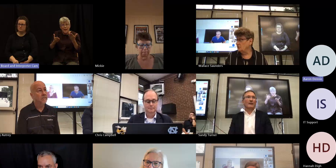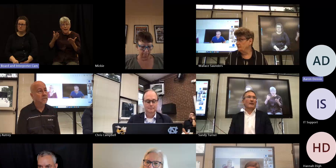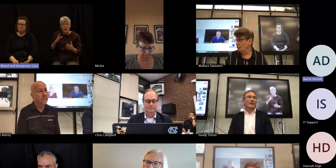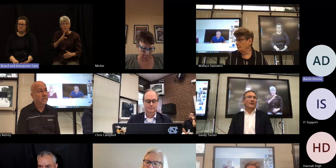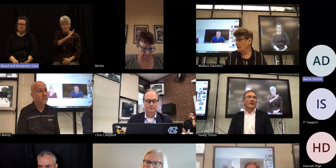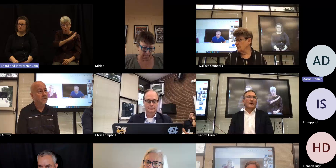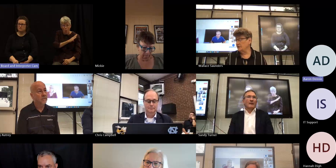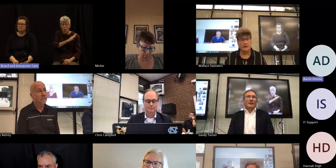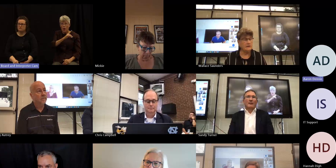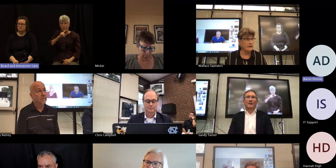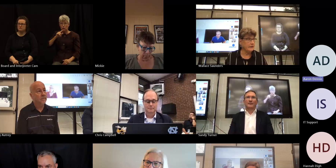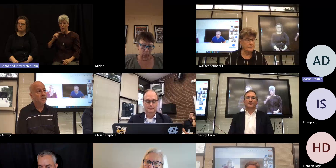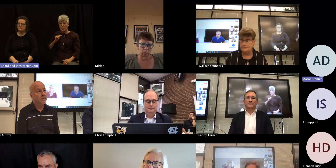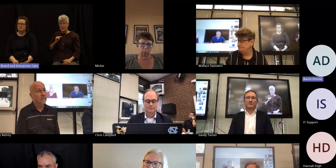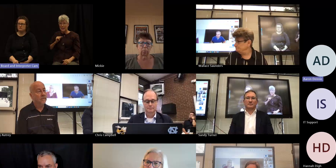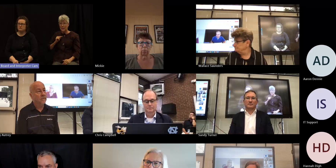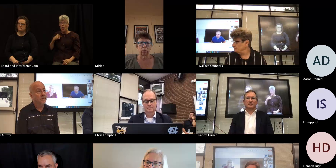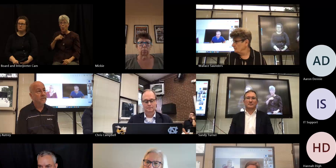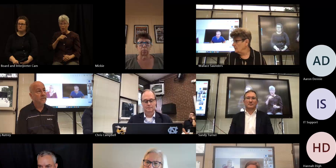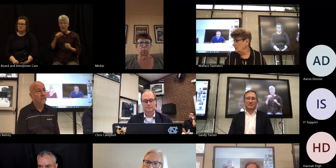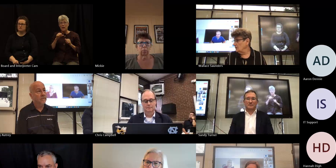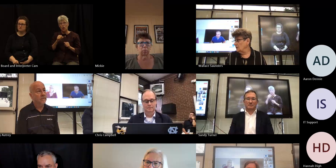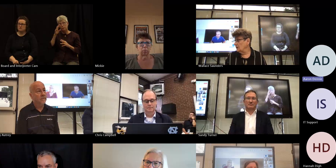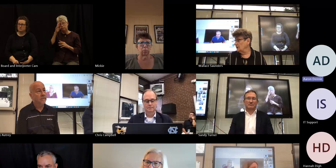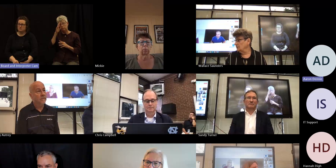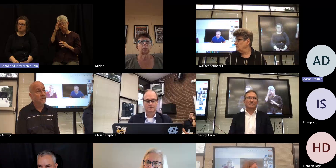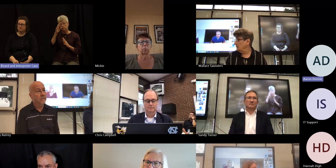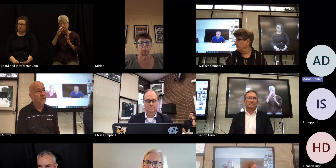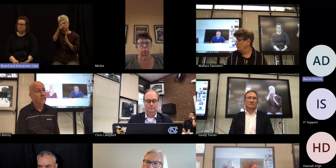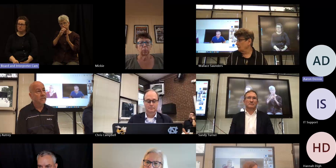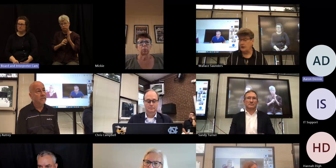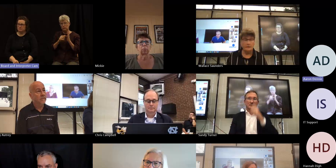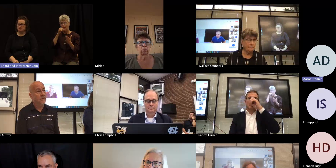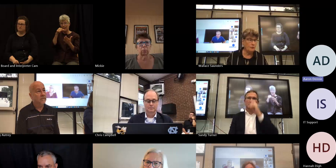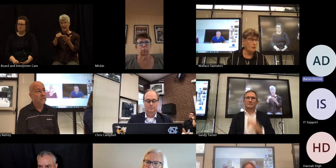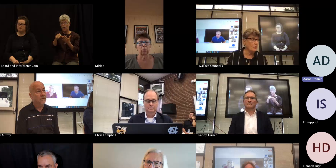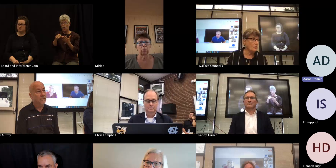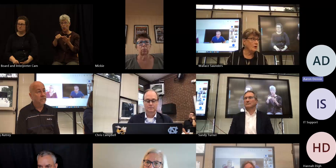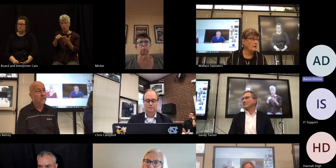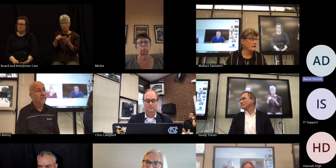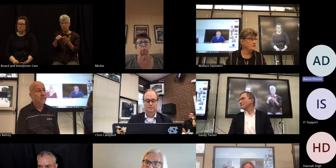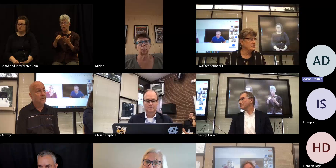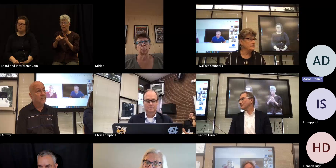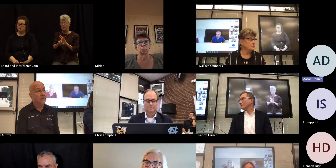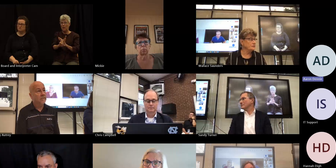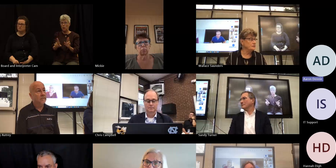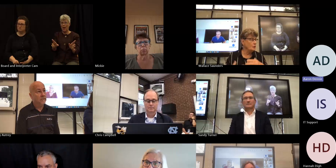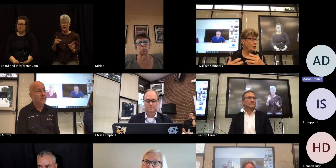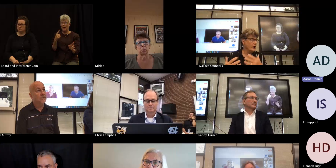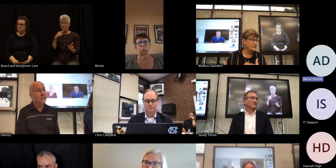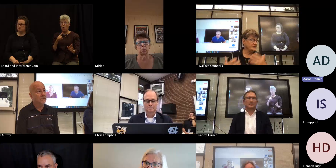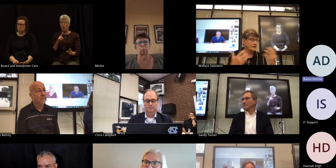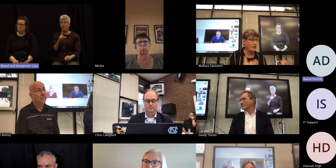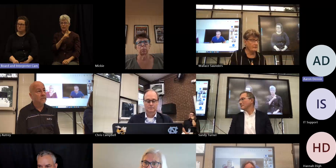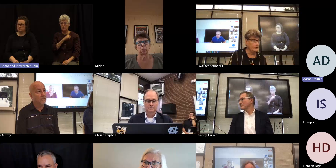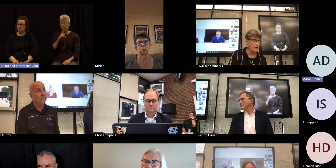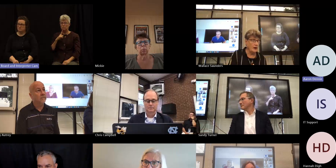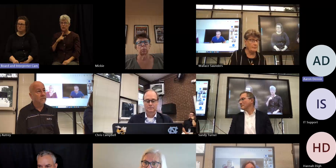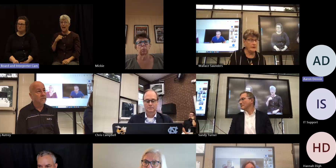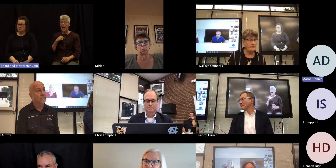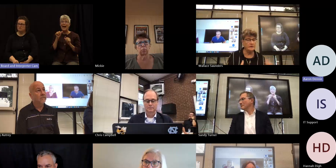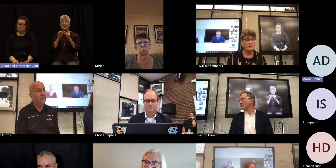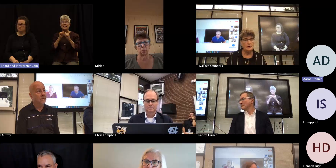we could formulate the lead letter and get that ready for our legislatures. I'll send all of